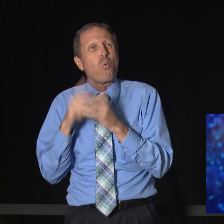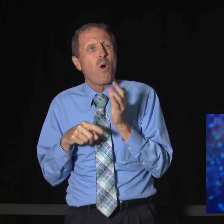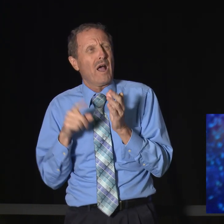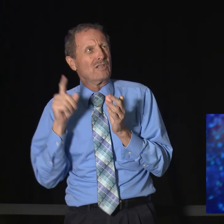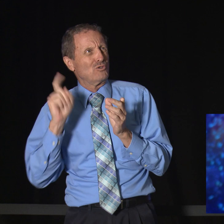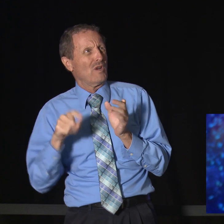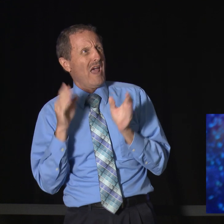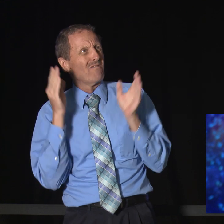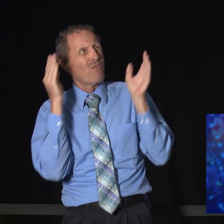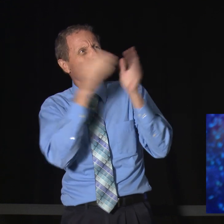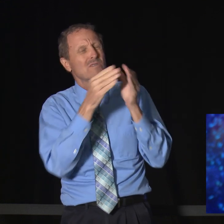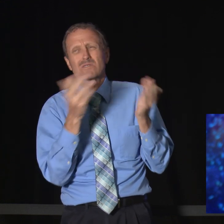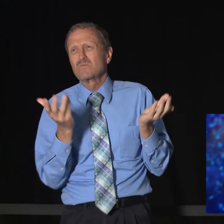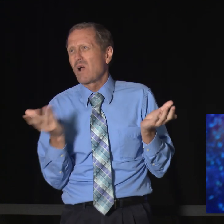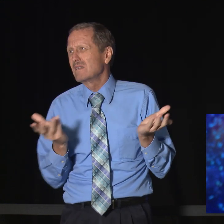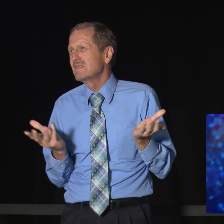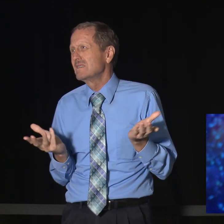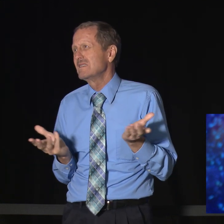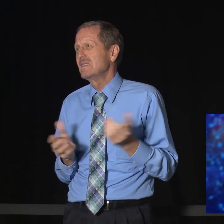on?